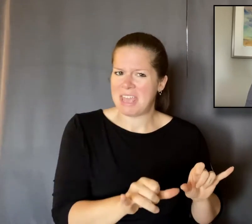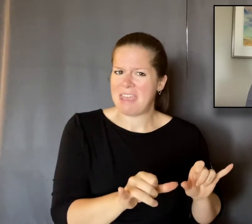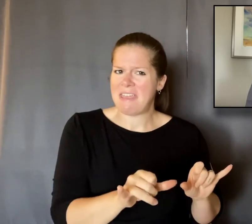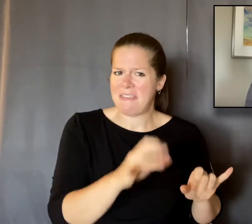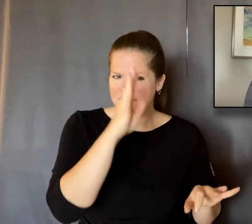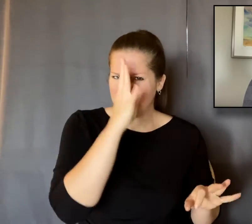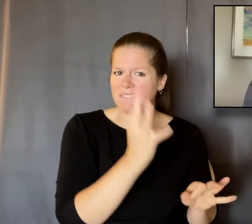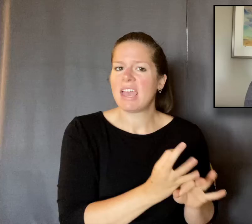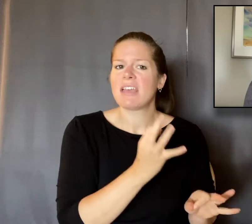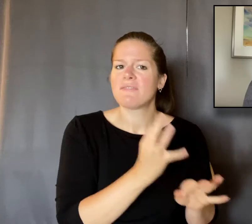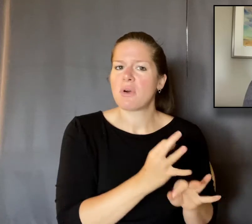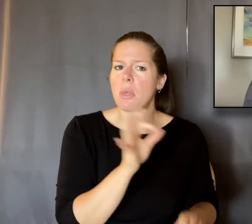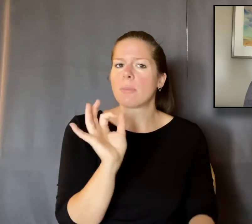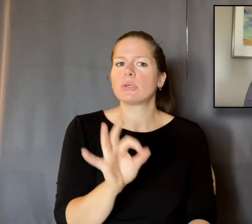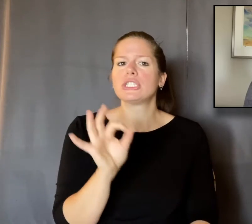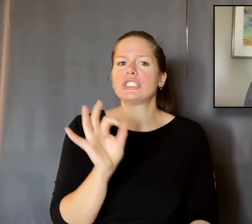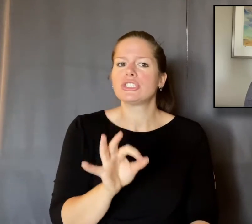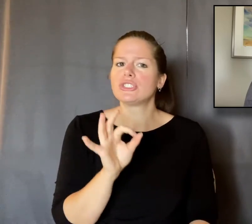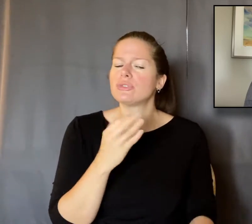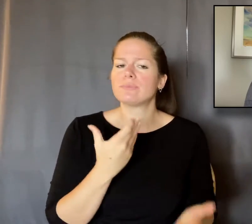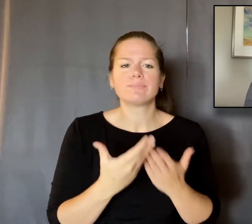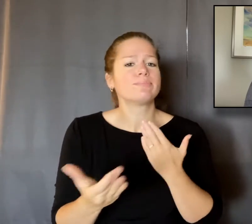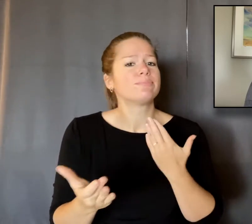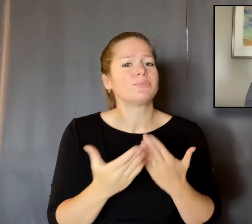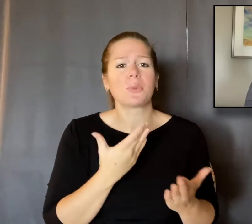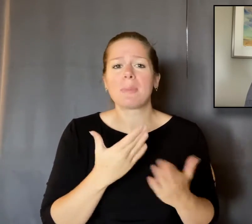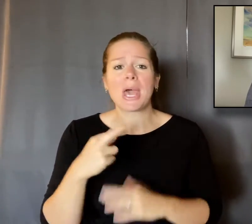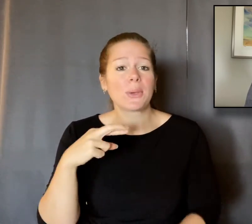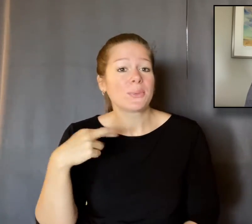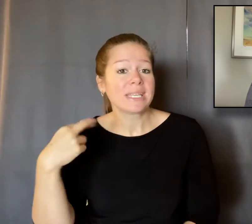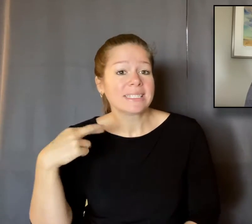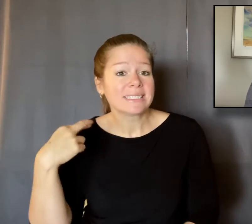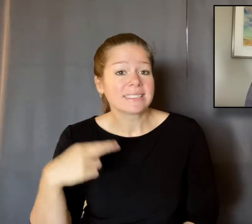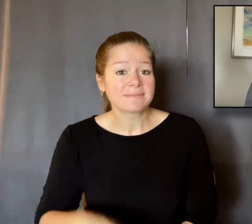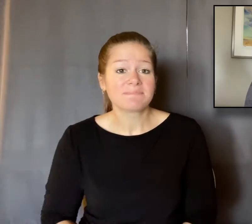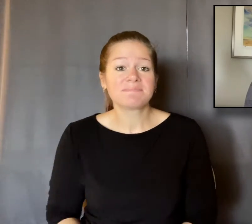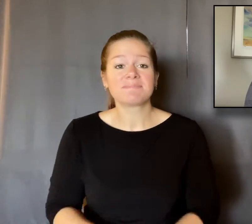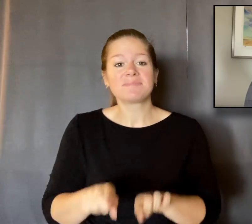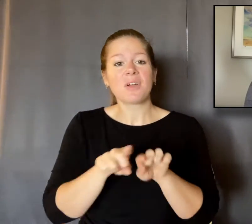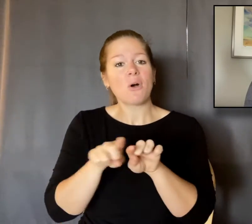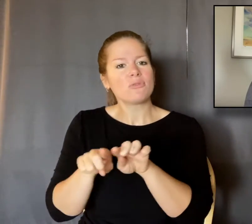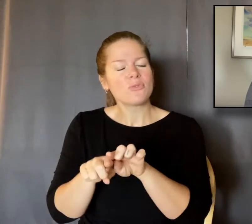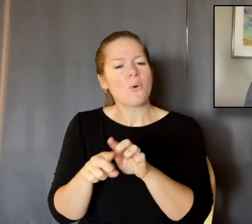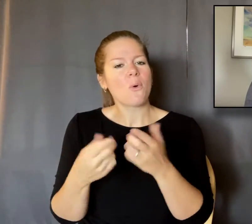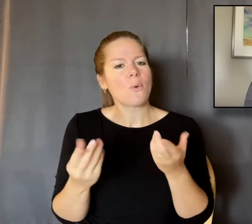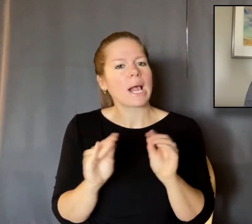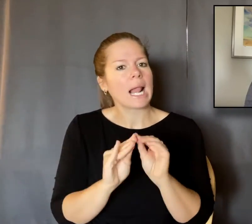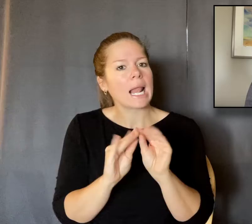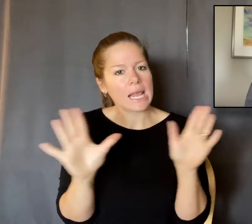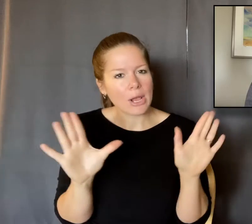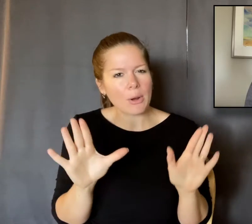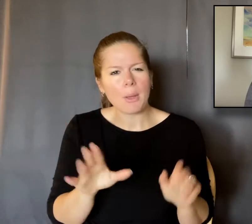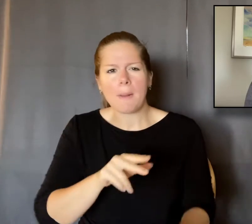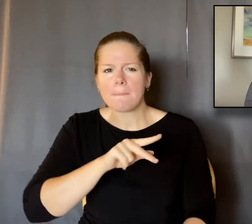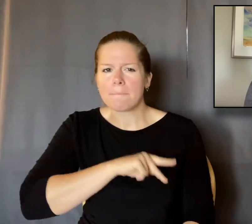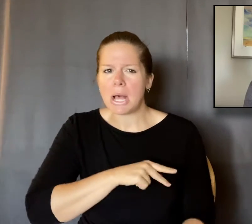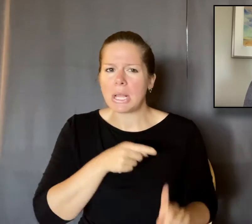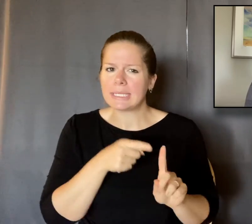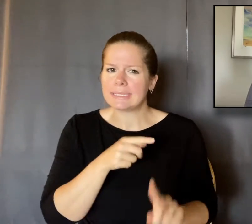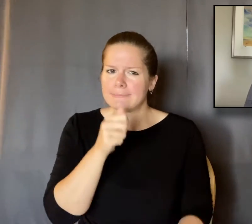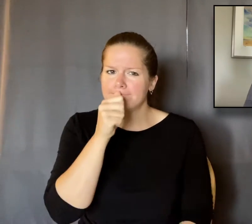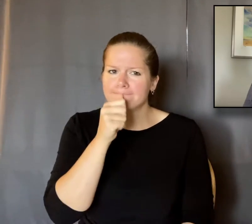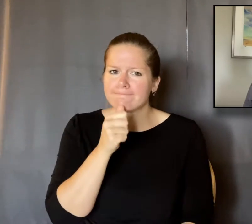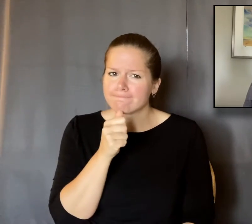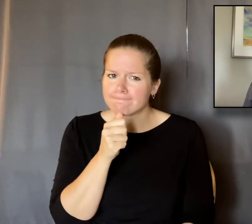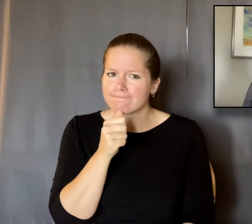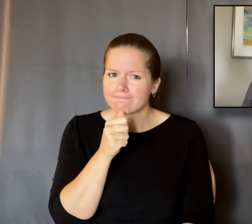the hard truths, no matter what was on the line. And we also see Paul suffering faithfully, holding the